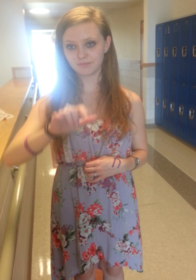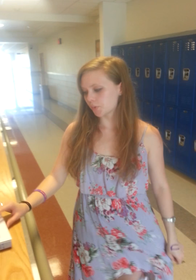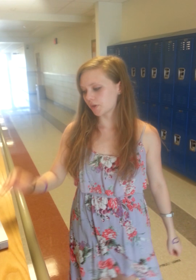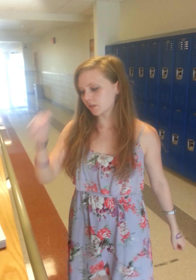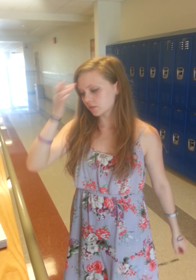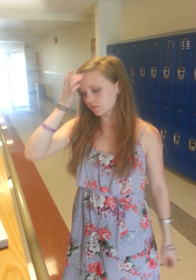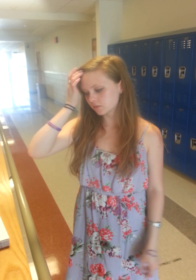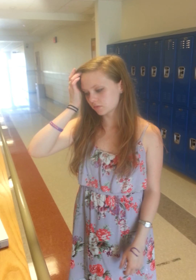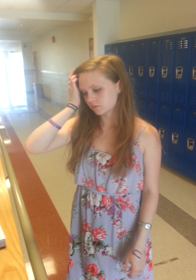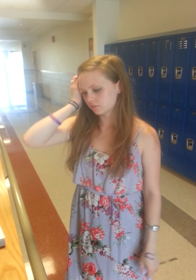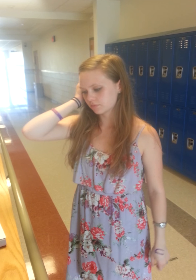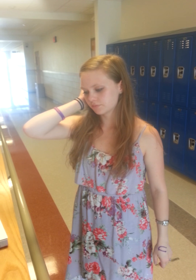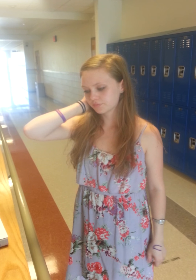Oh. Right.